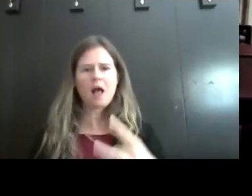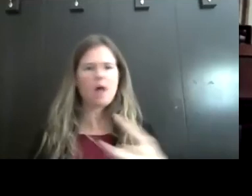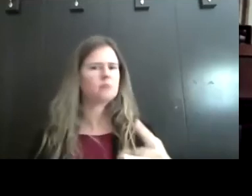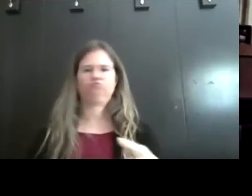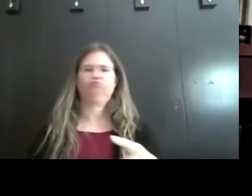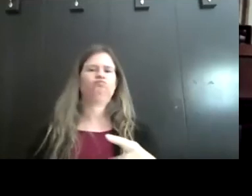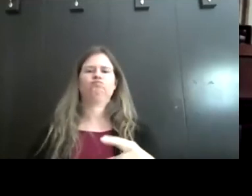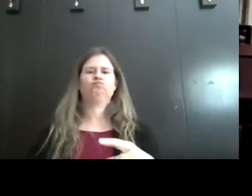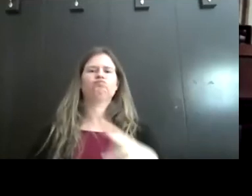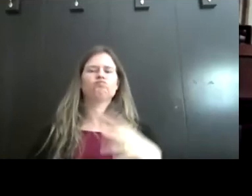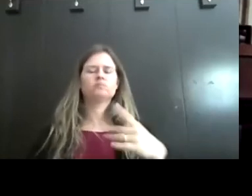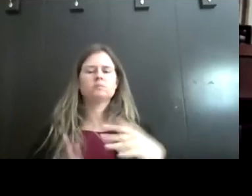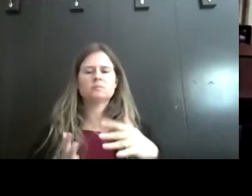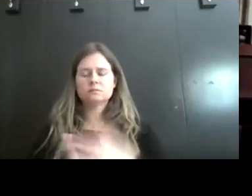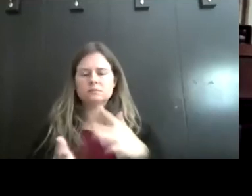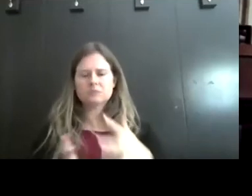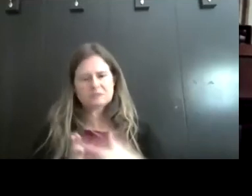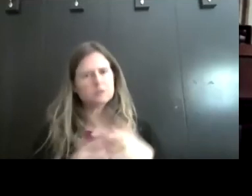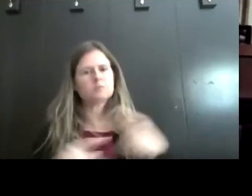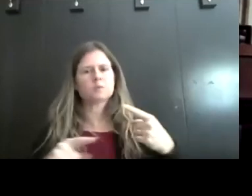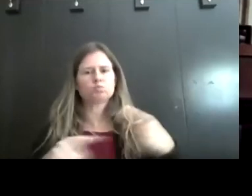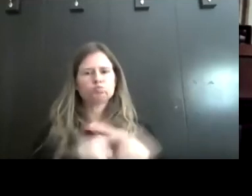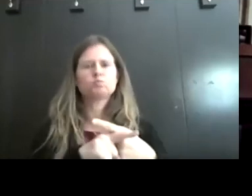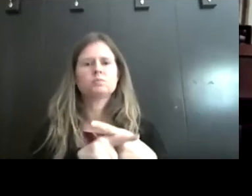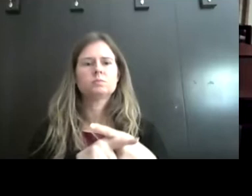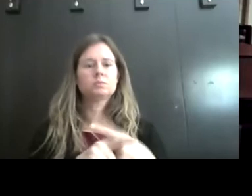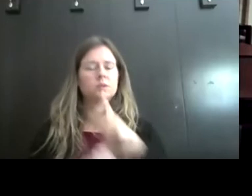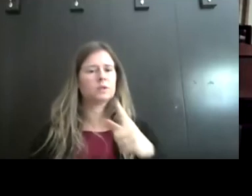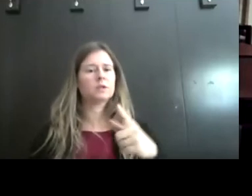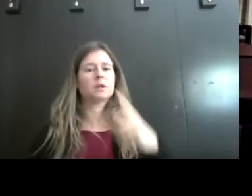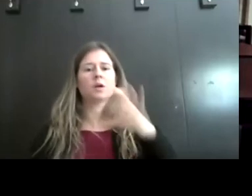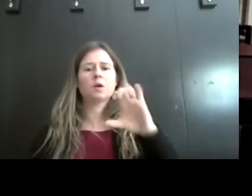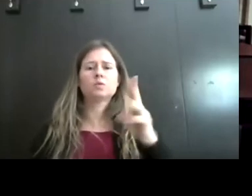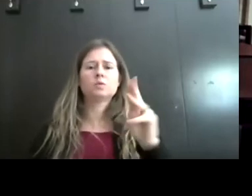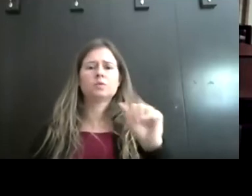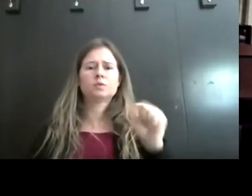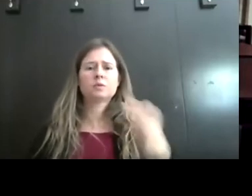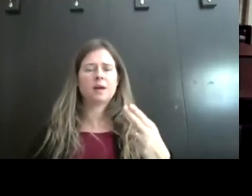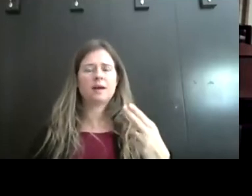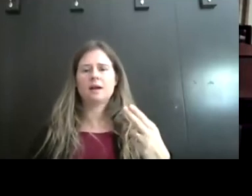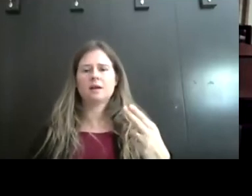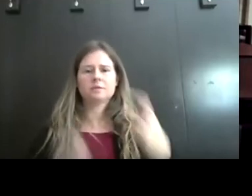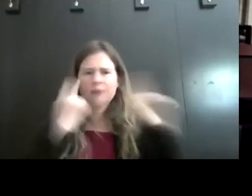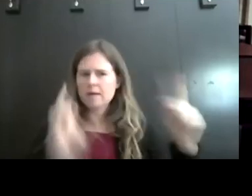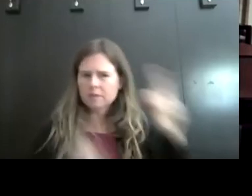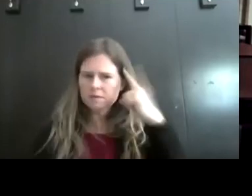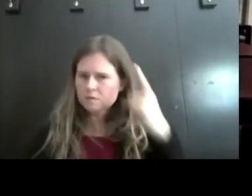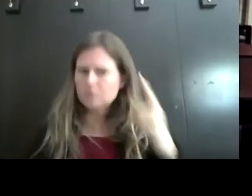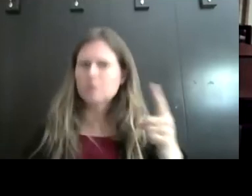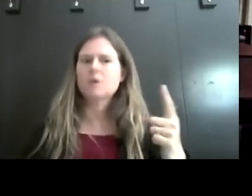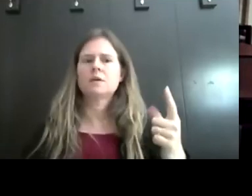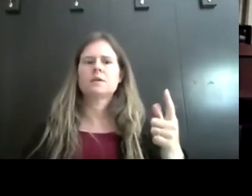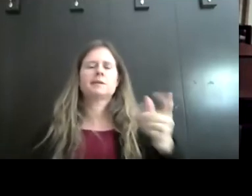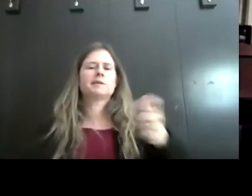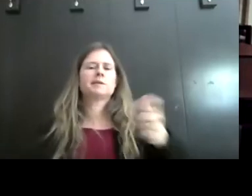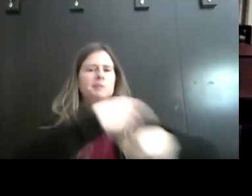then. But for the most part, we traded extensively. The Chumash are famous and well known for having trade